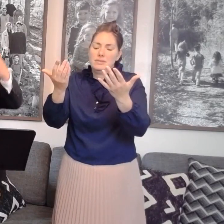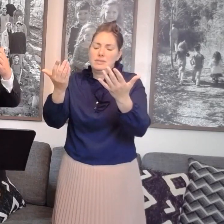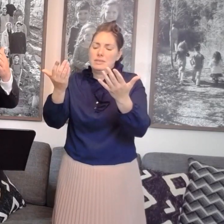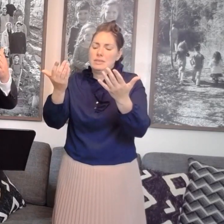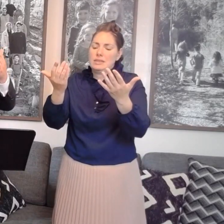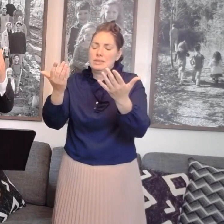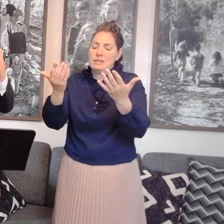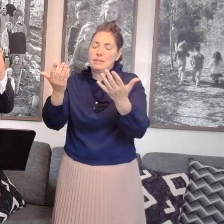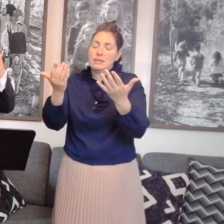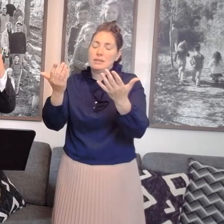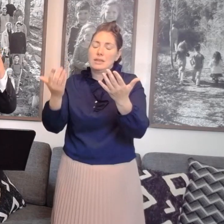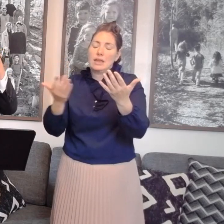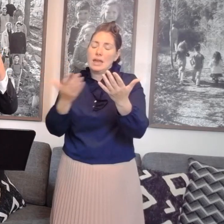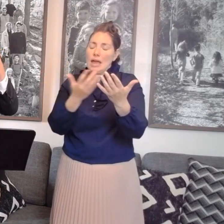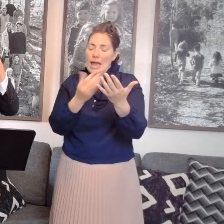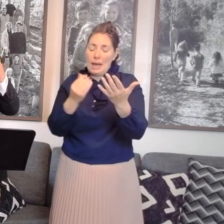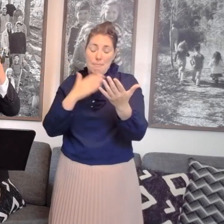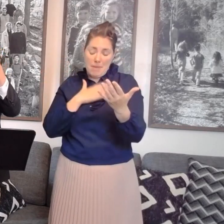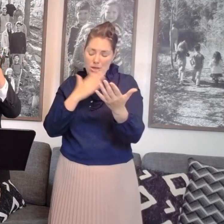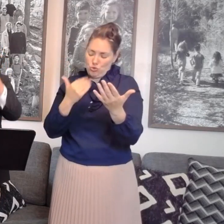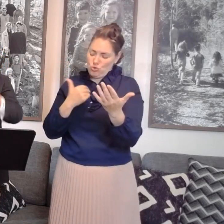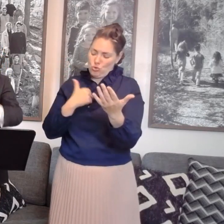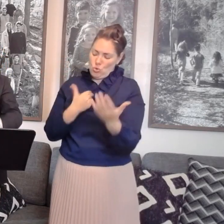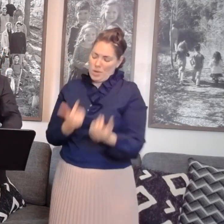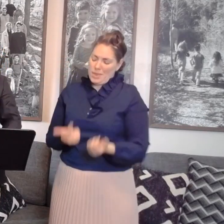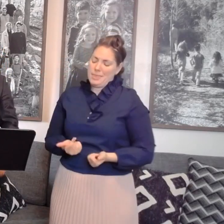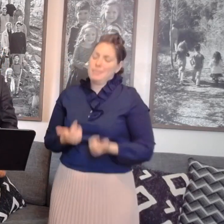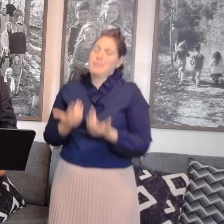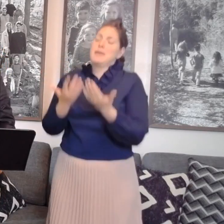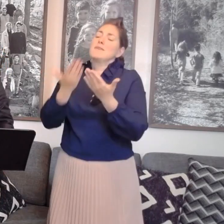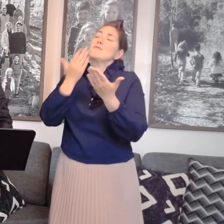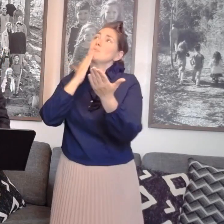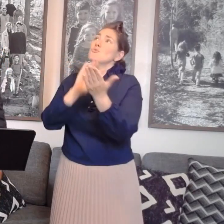And it shall praise you.